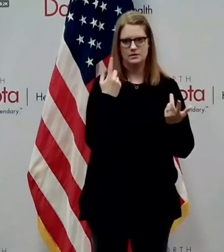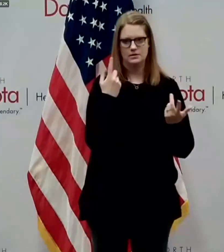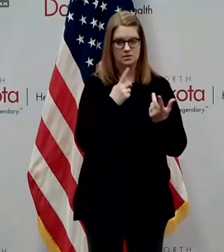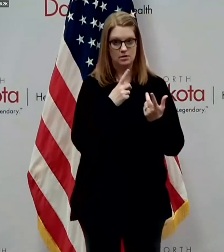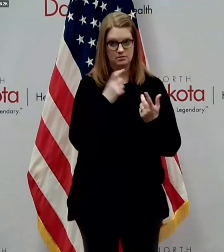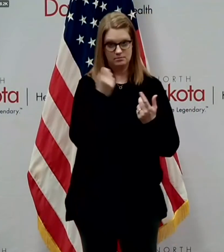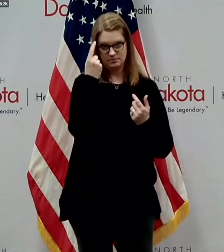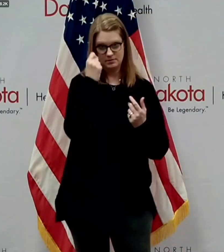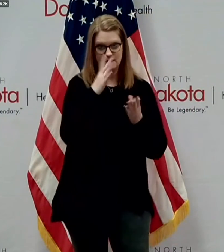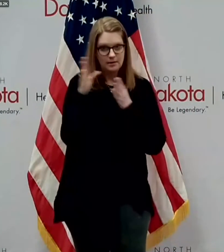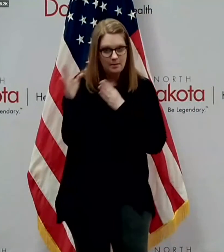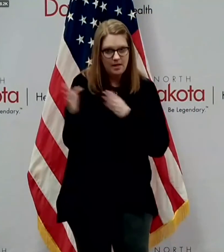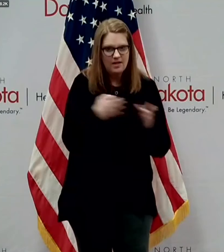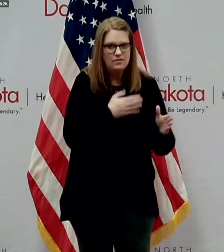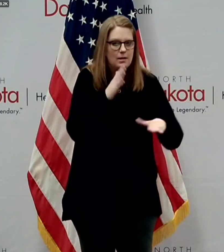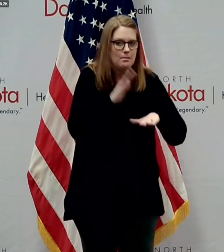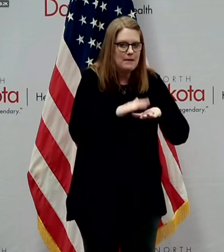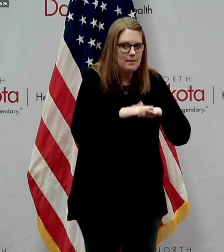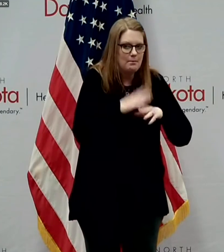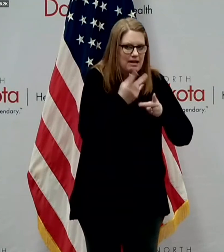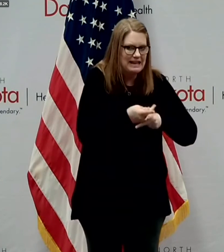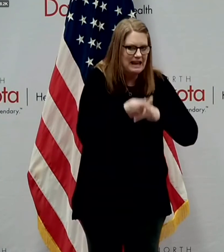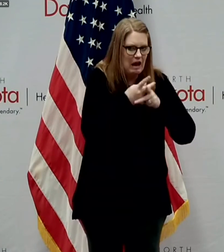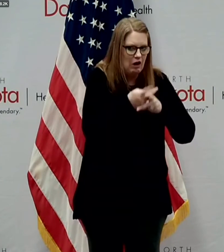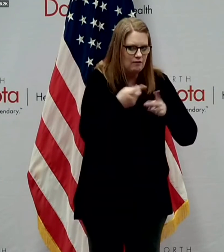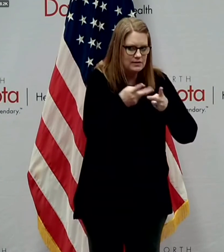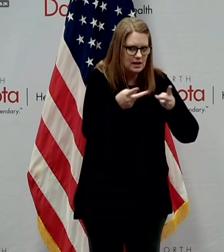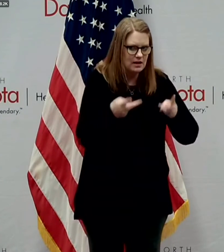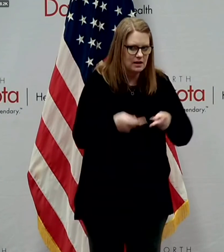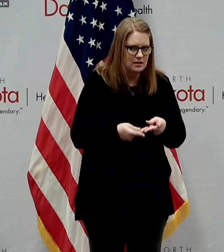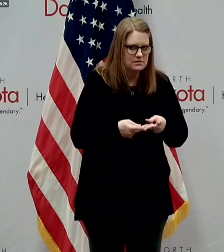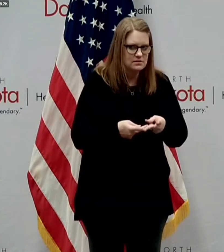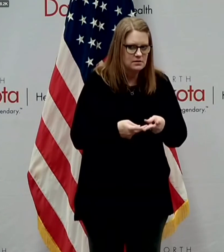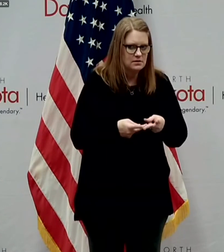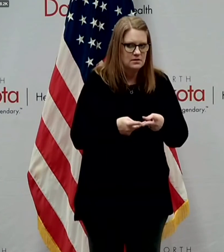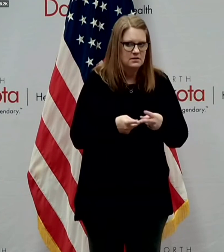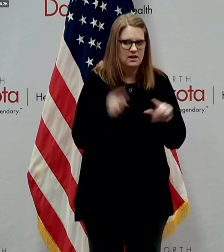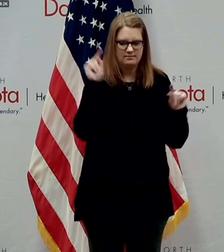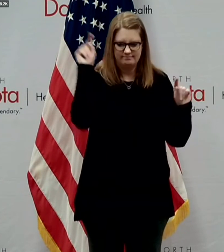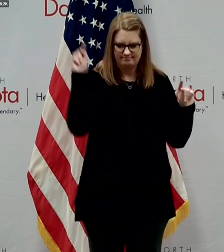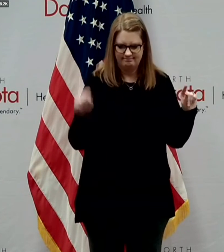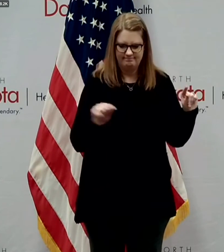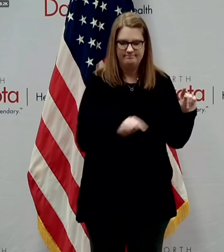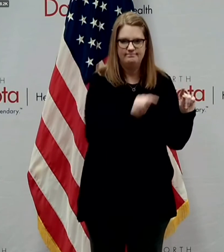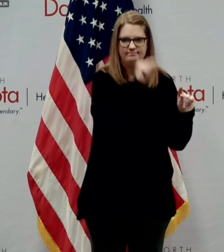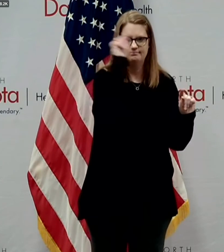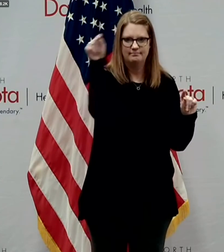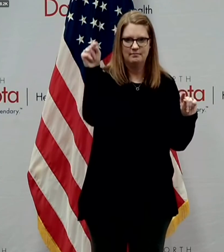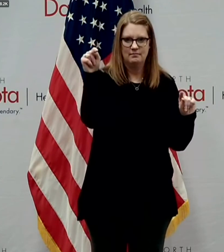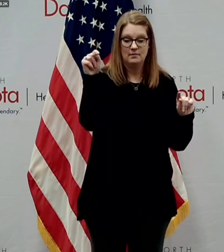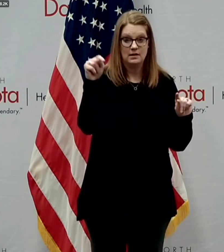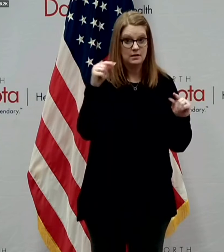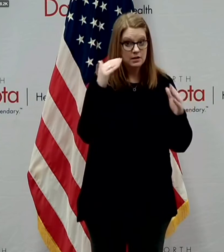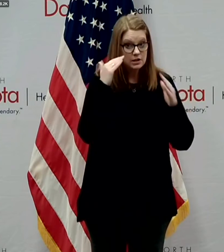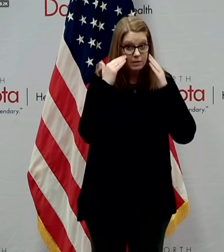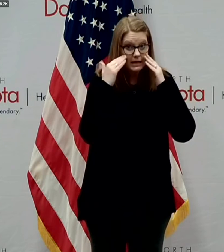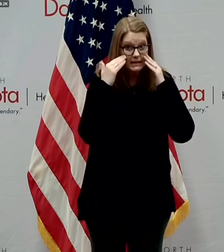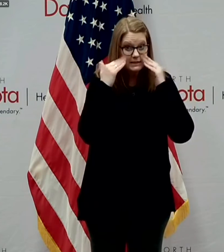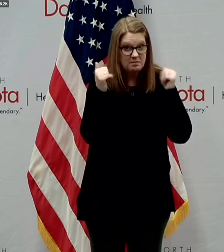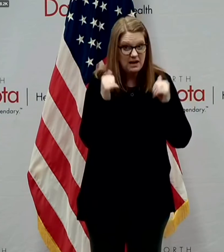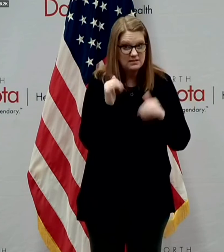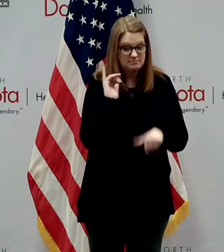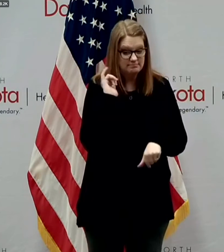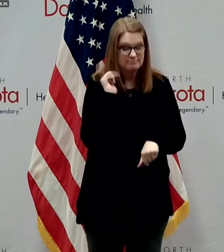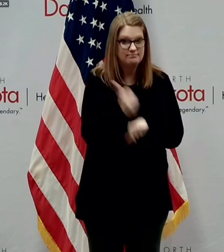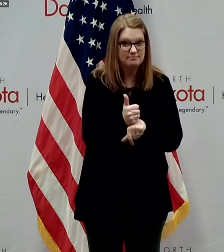plan for those minimal care facilities, and again, we don't expect to ever activate